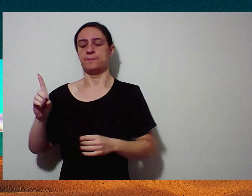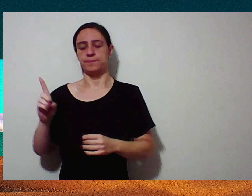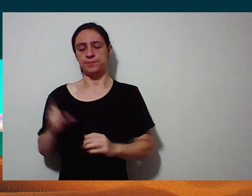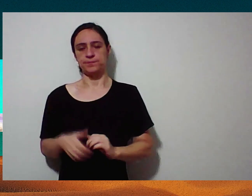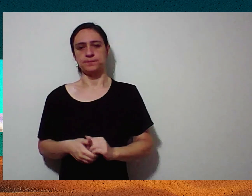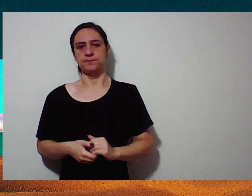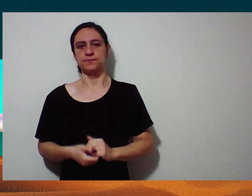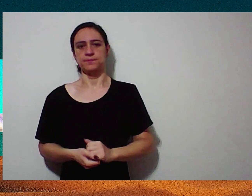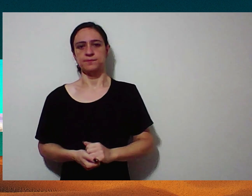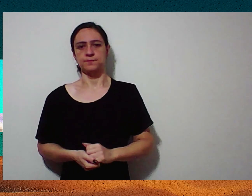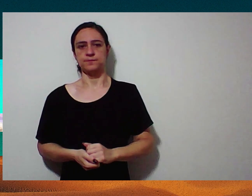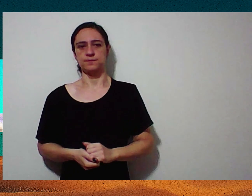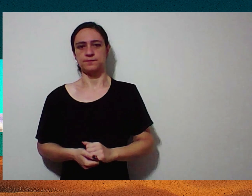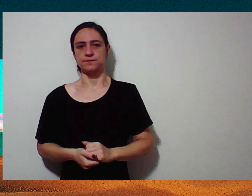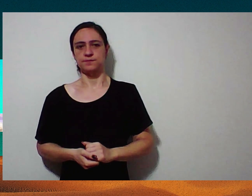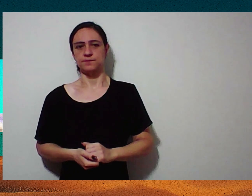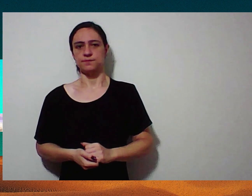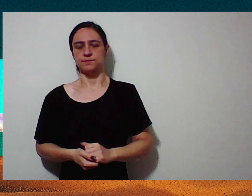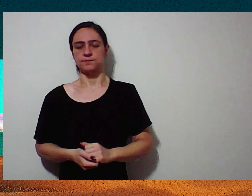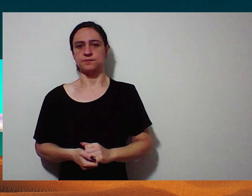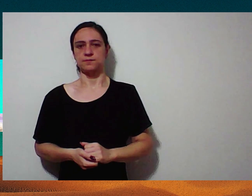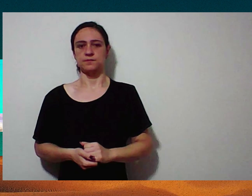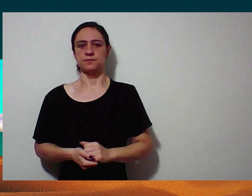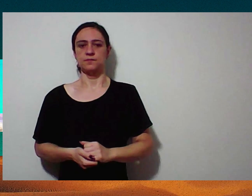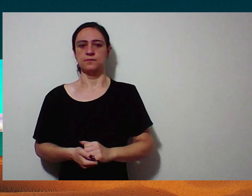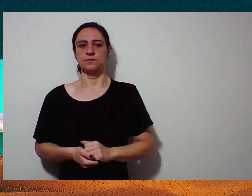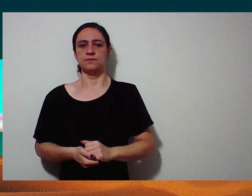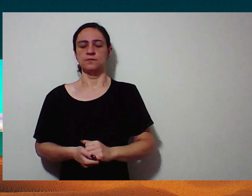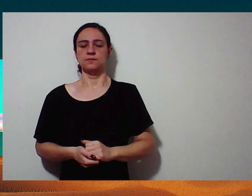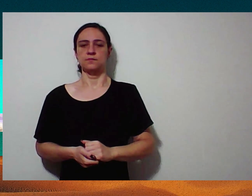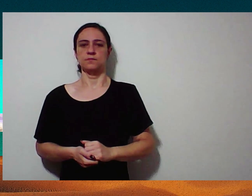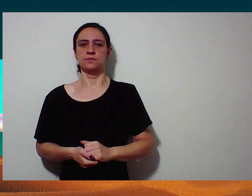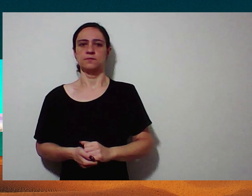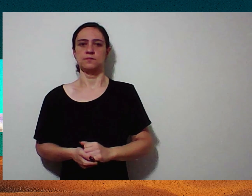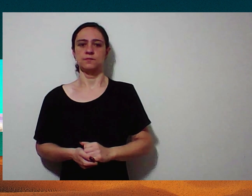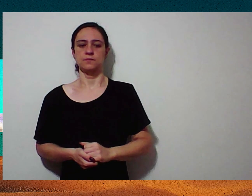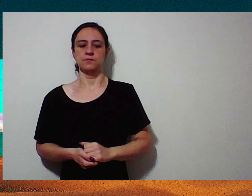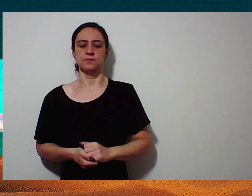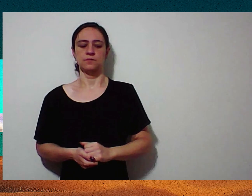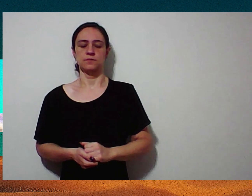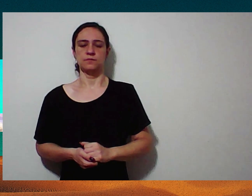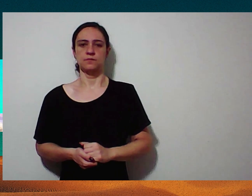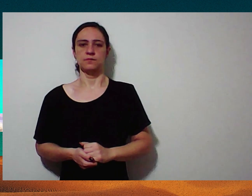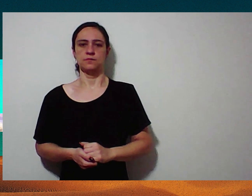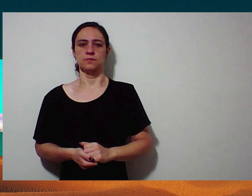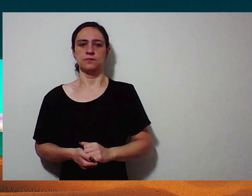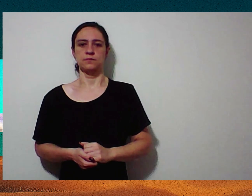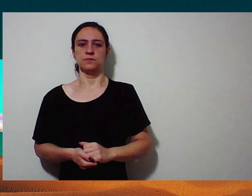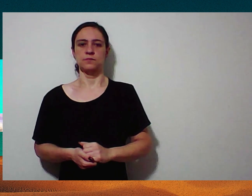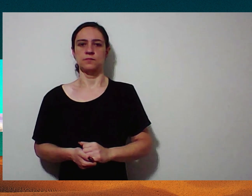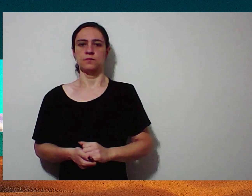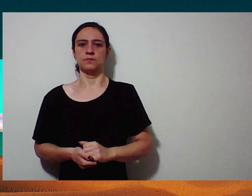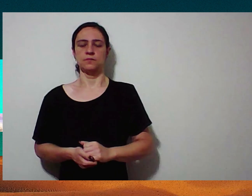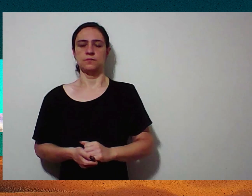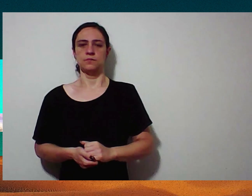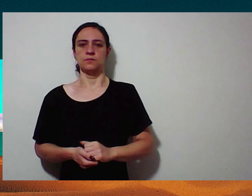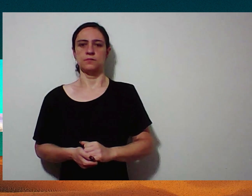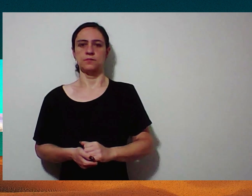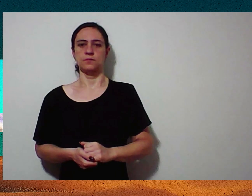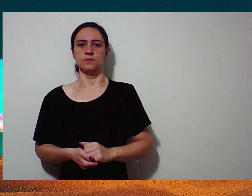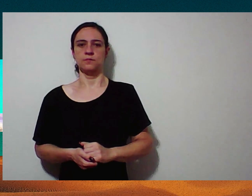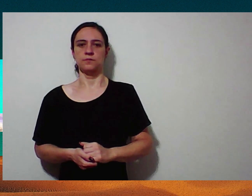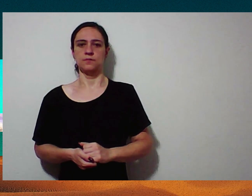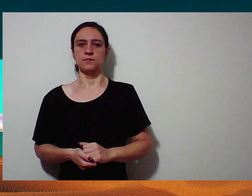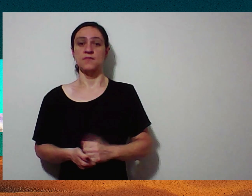was serving in a perfect way, within his heart, ambition came up and he wanted to ascend into heaven. Acima das estrelas de